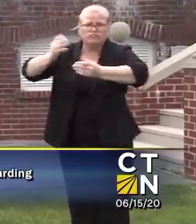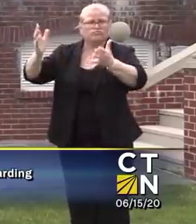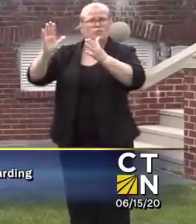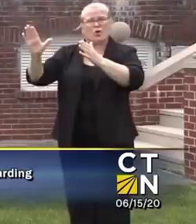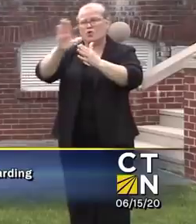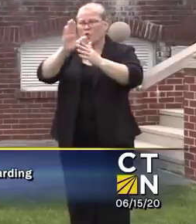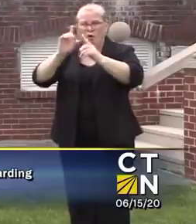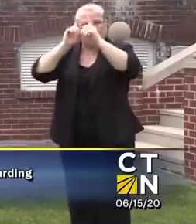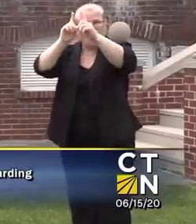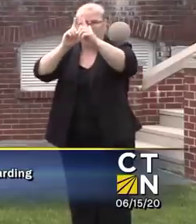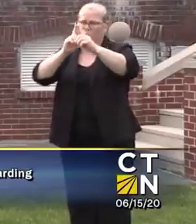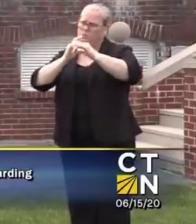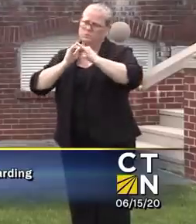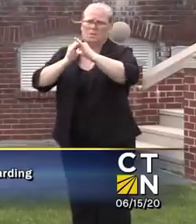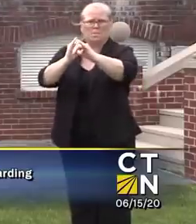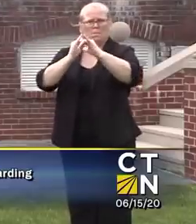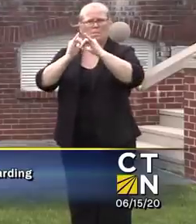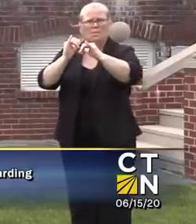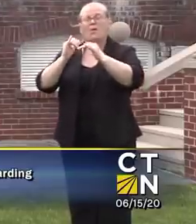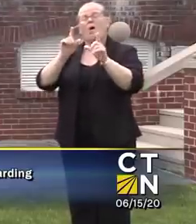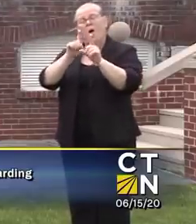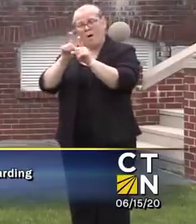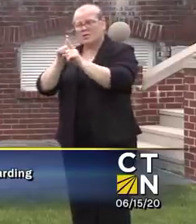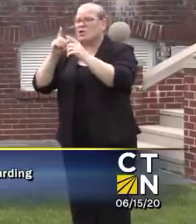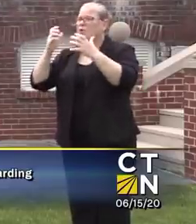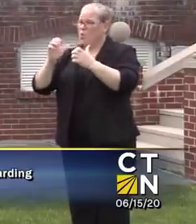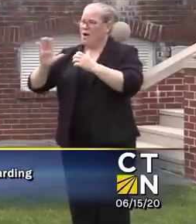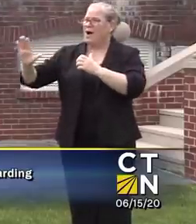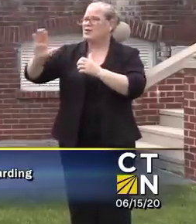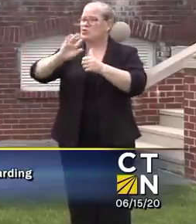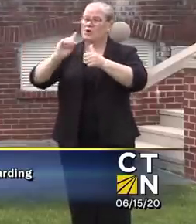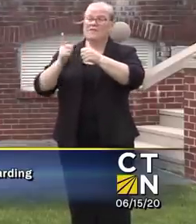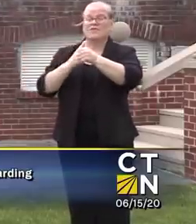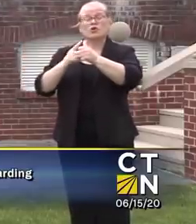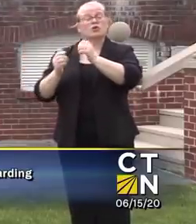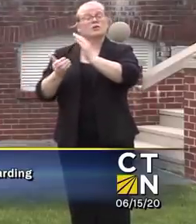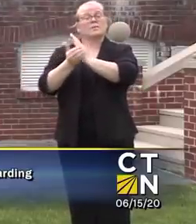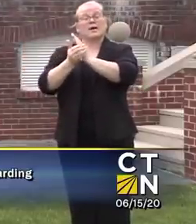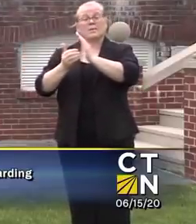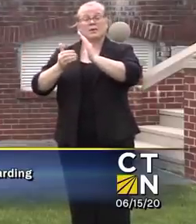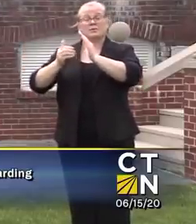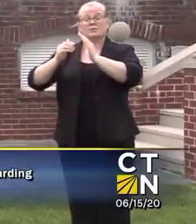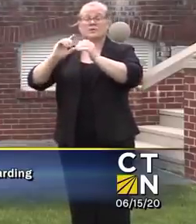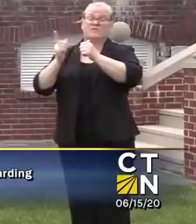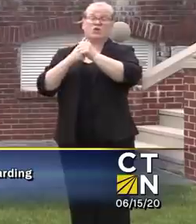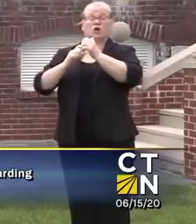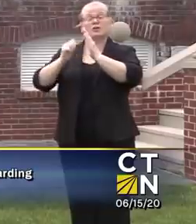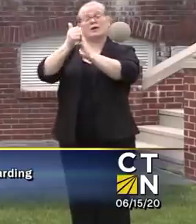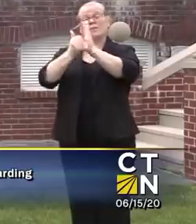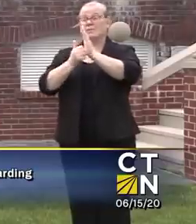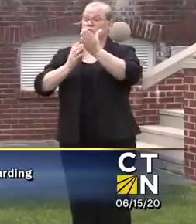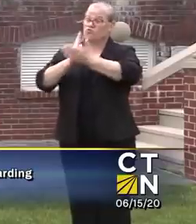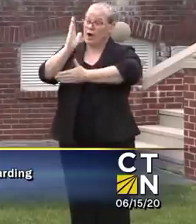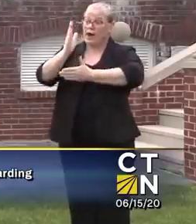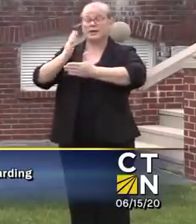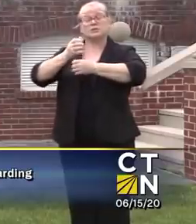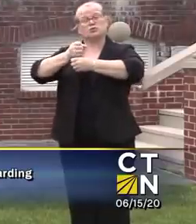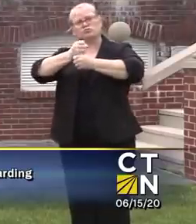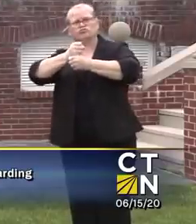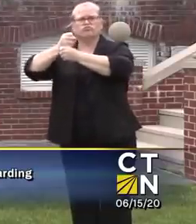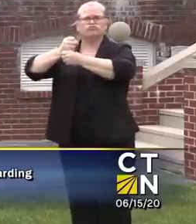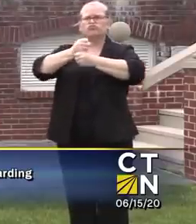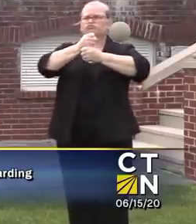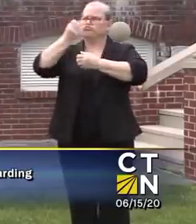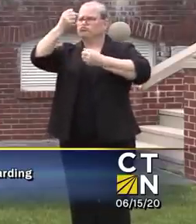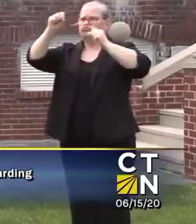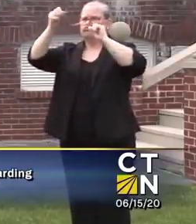goal also in terms of a peaceful exercise of your First Amendment rights. And I see a lot of municipalities around the